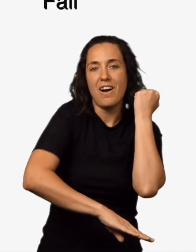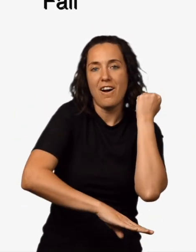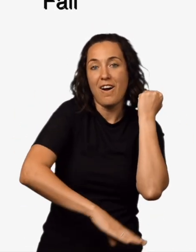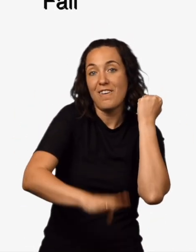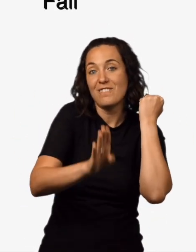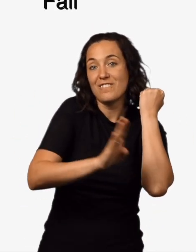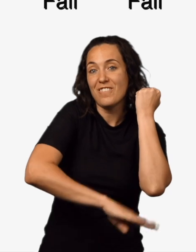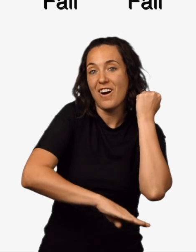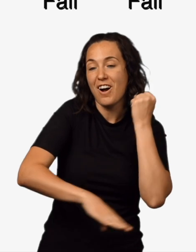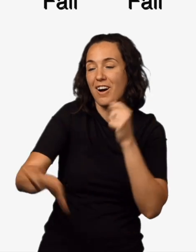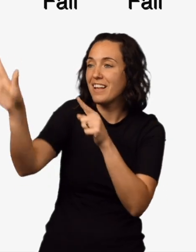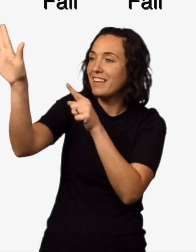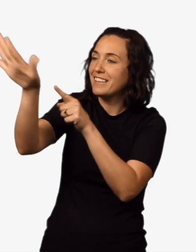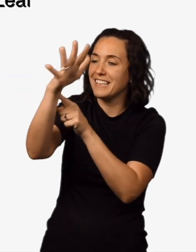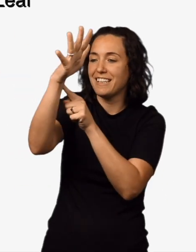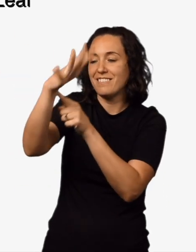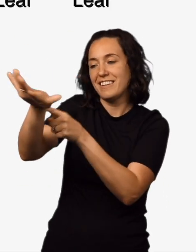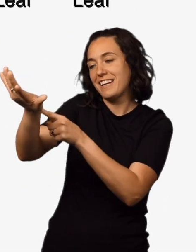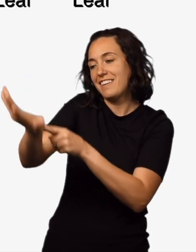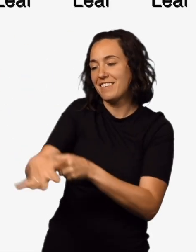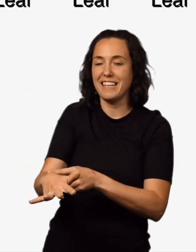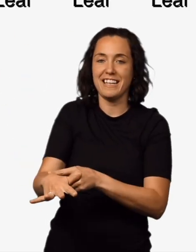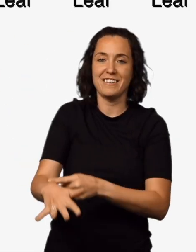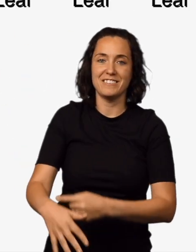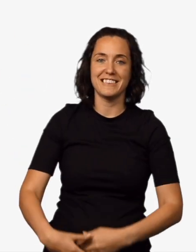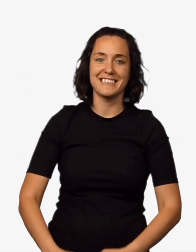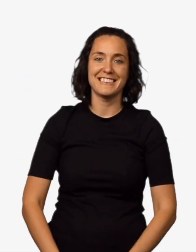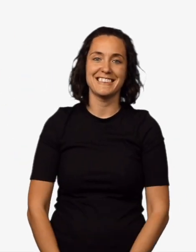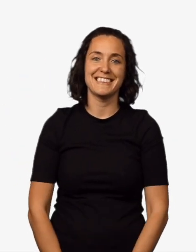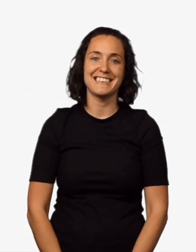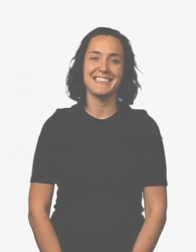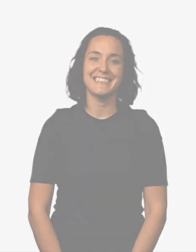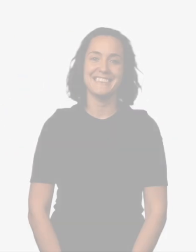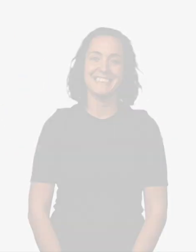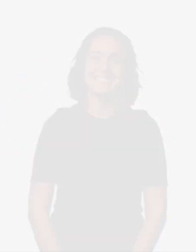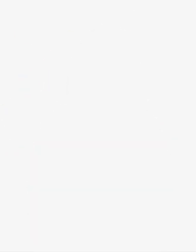Fall, fall, leaf, leaf, leaf.